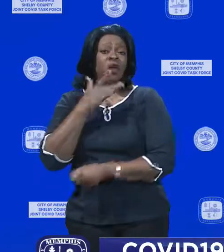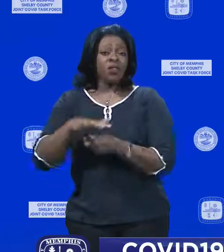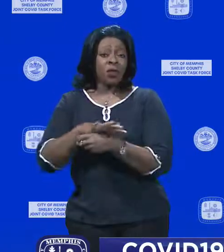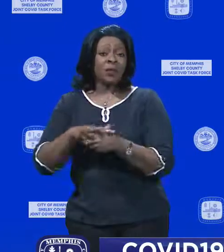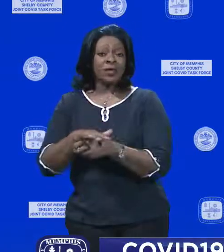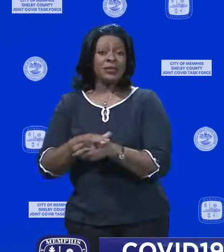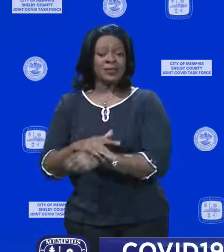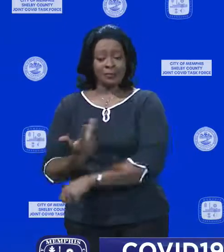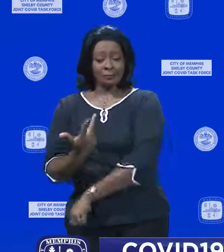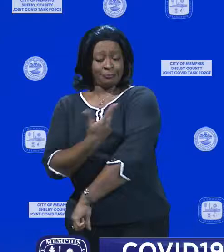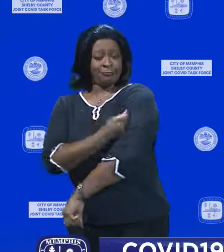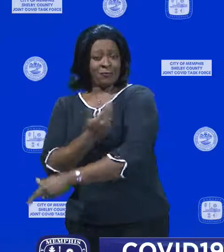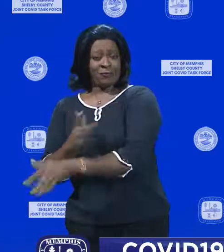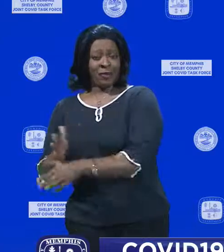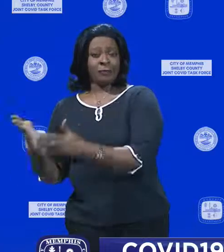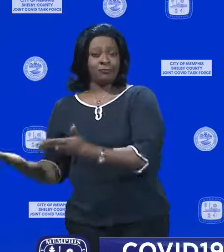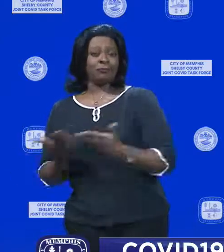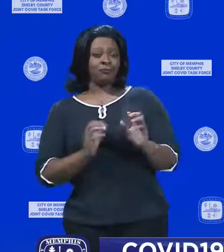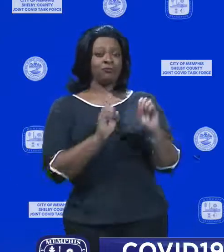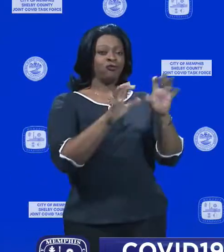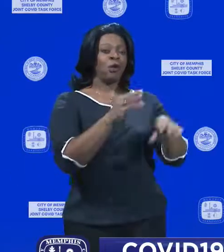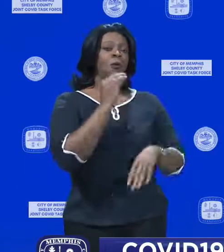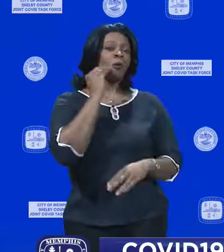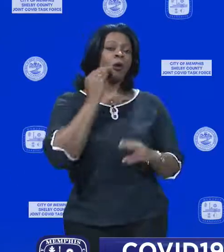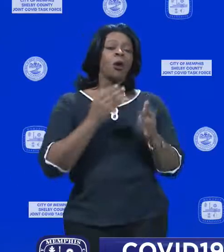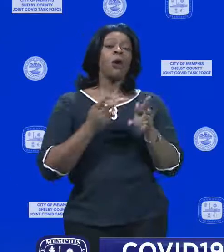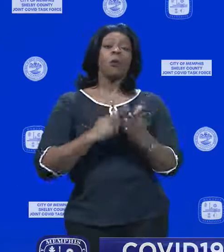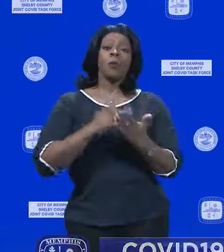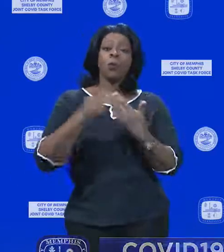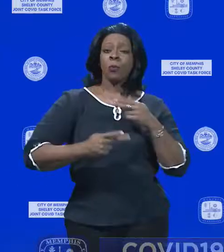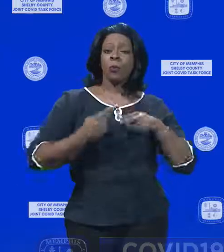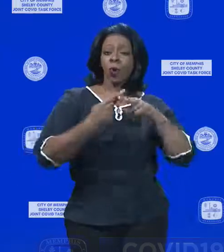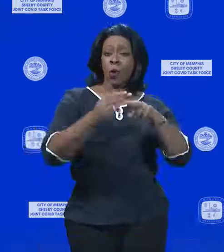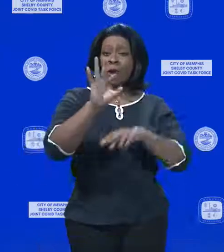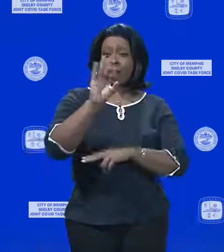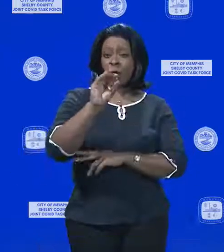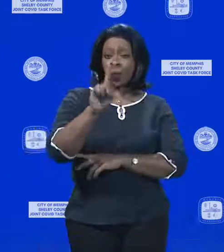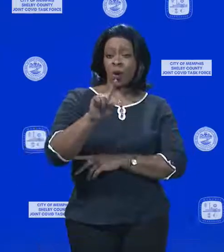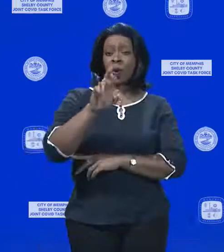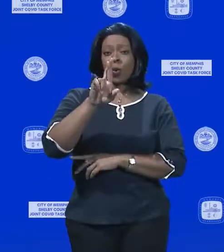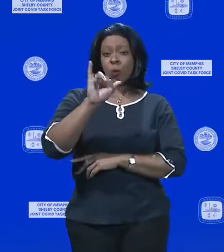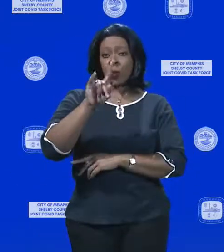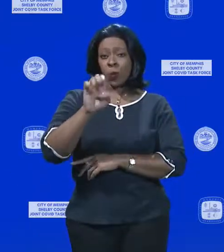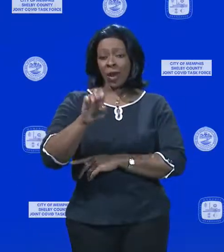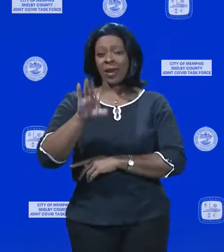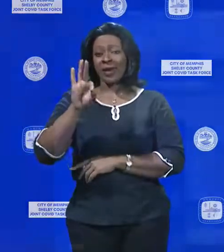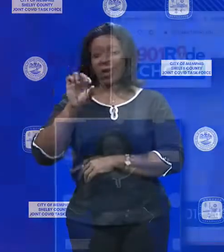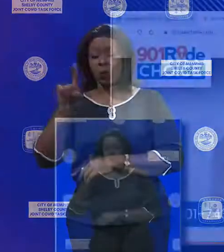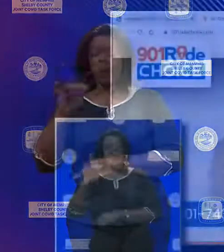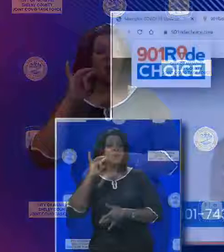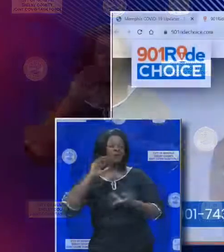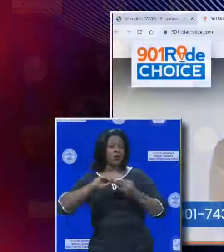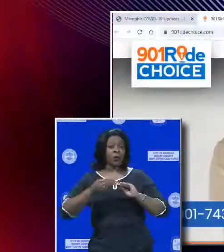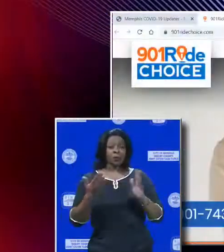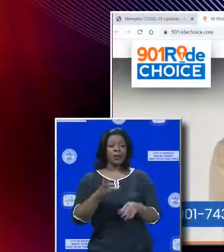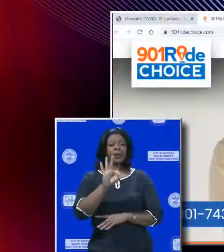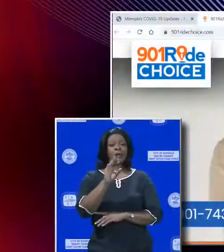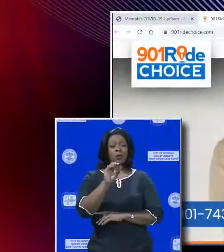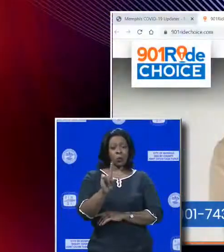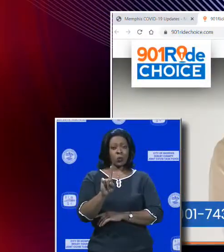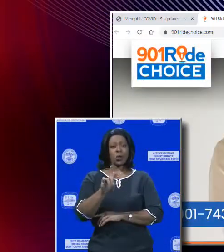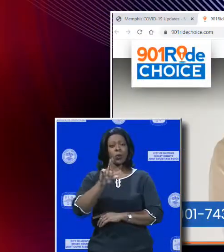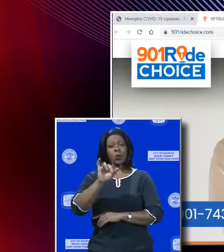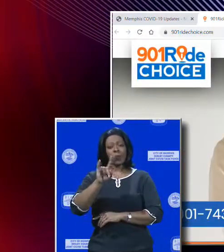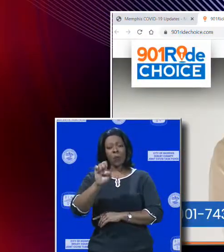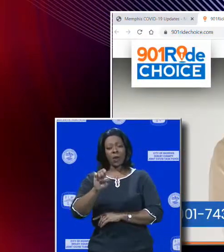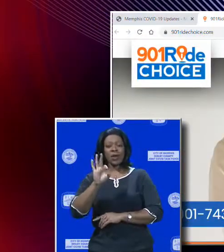then take you back to your home. That is through a program called 901 Ride 901. The number to call is 901